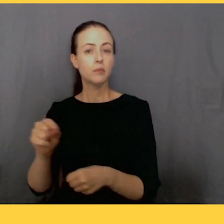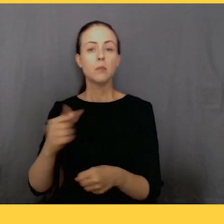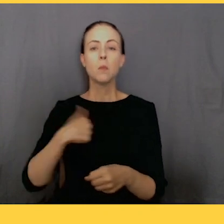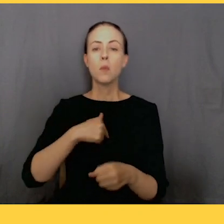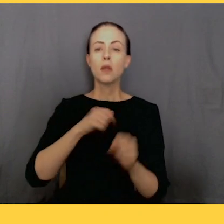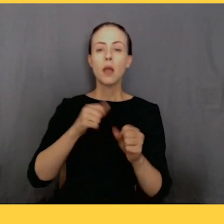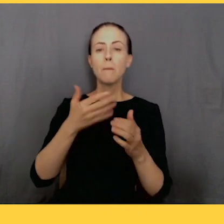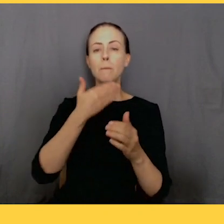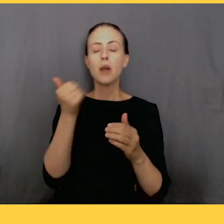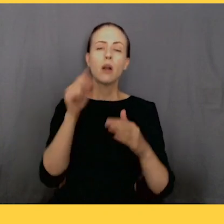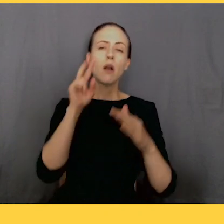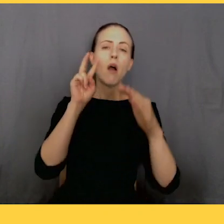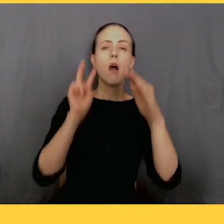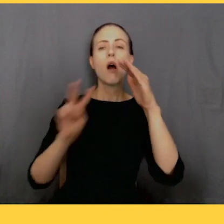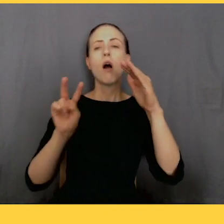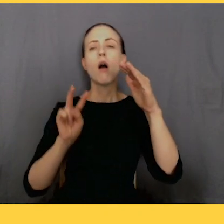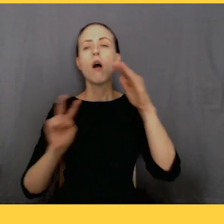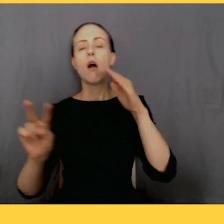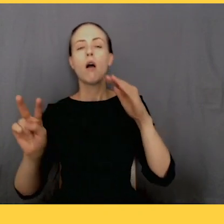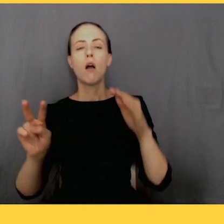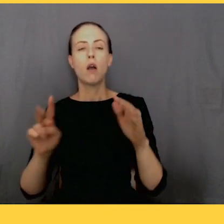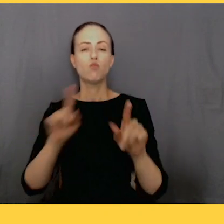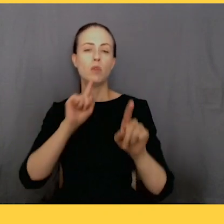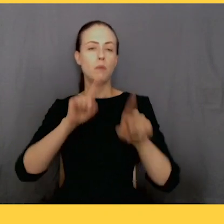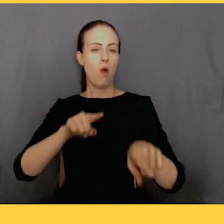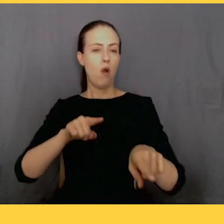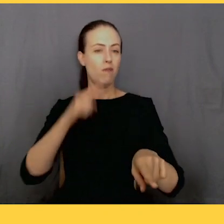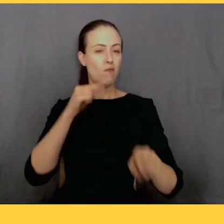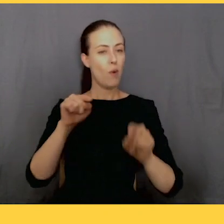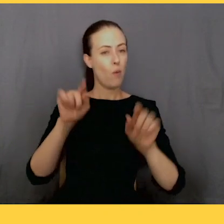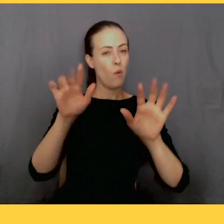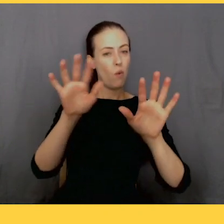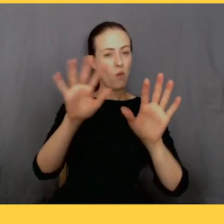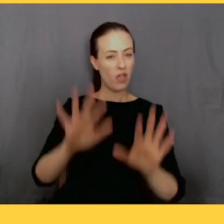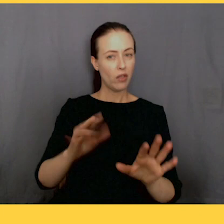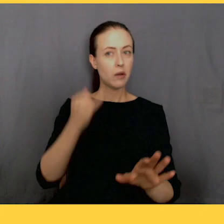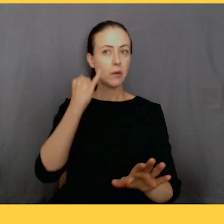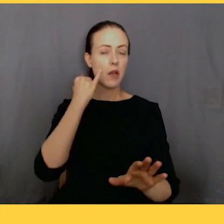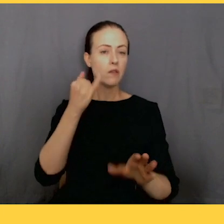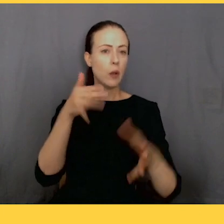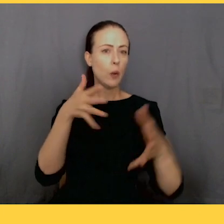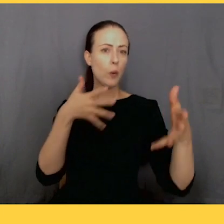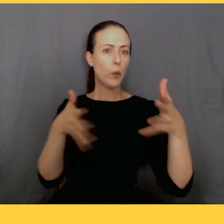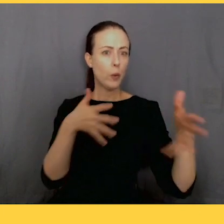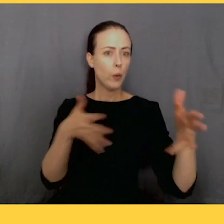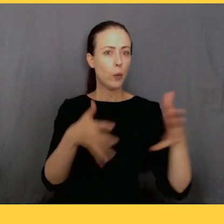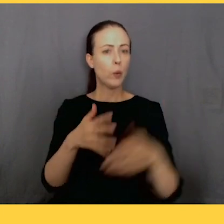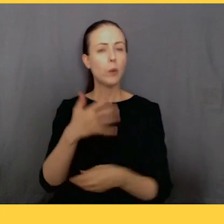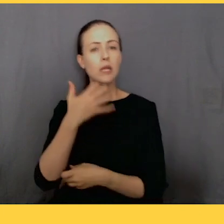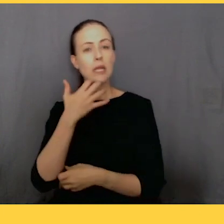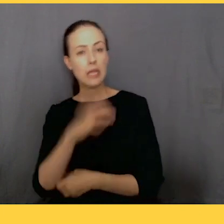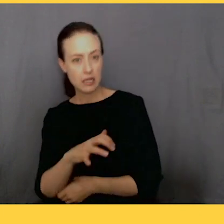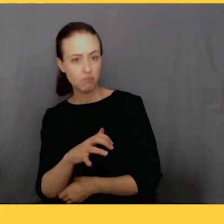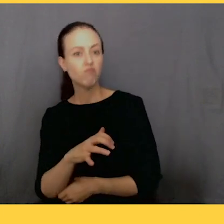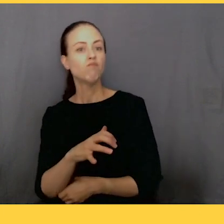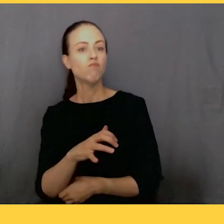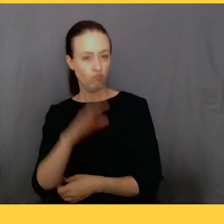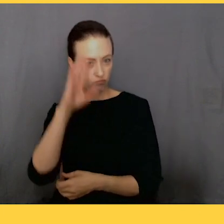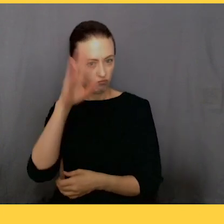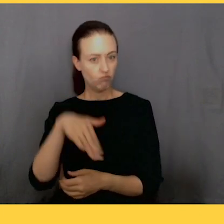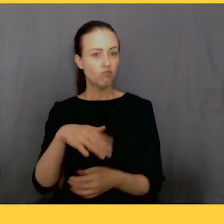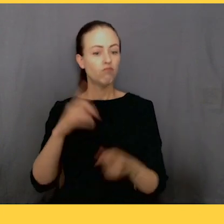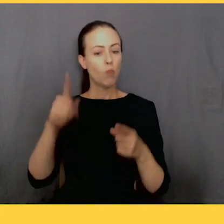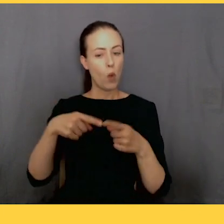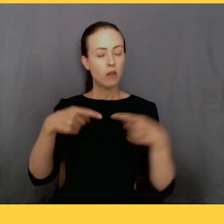over 160 wildfire high definition camera that we have installed throughout our service area, it will provide a